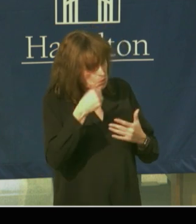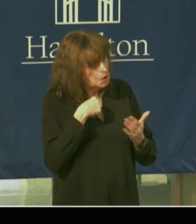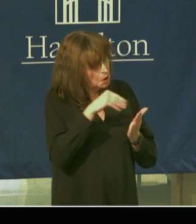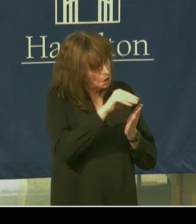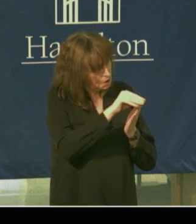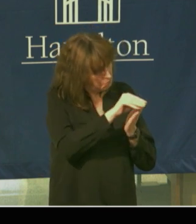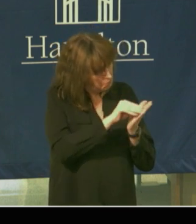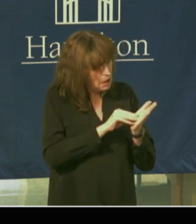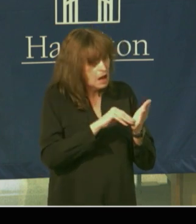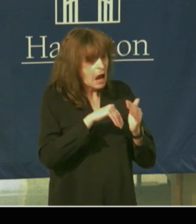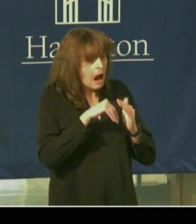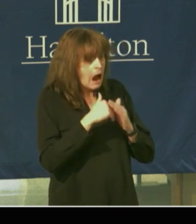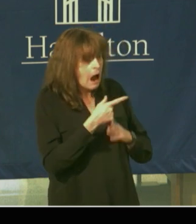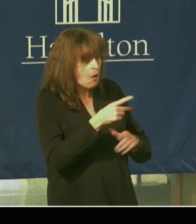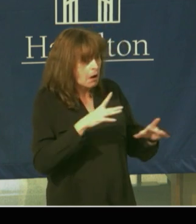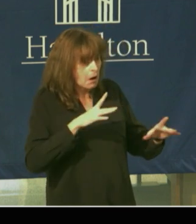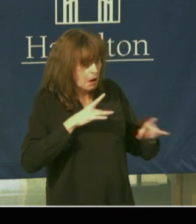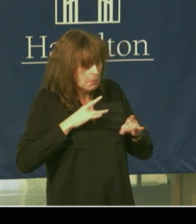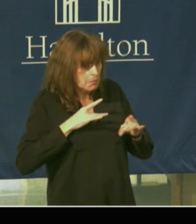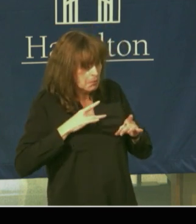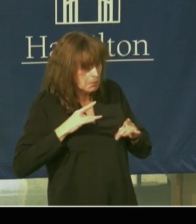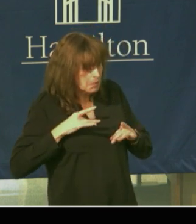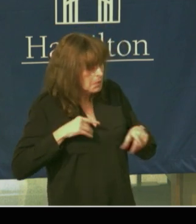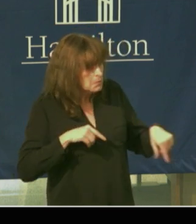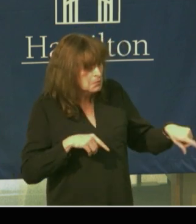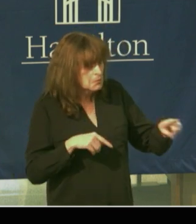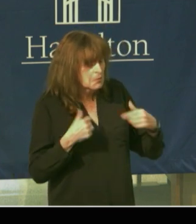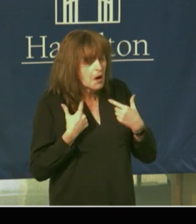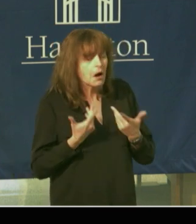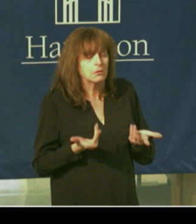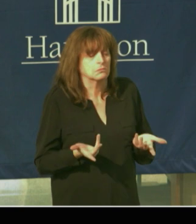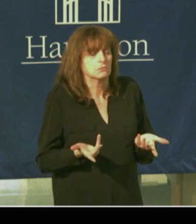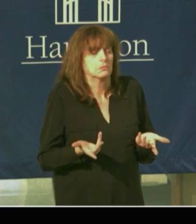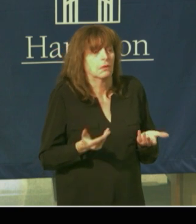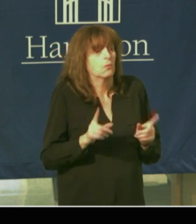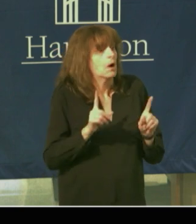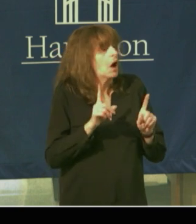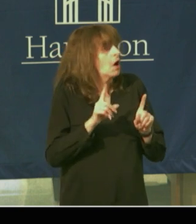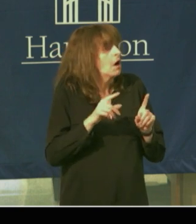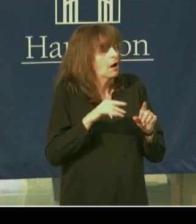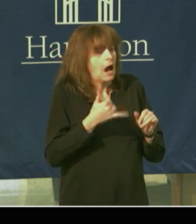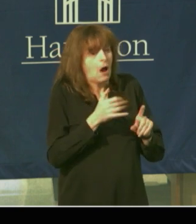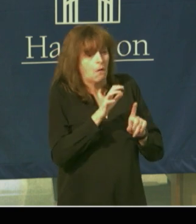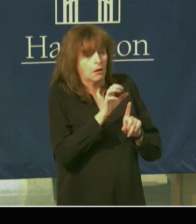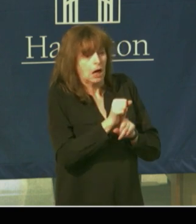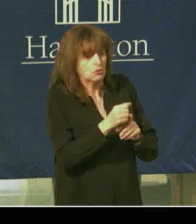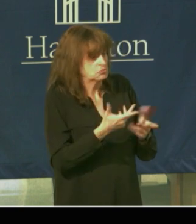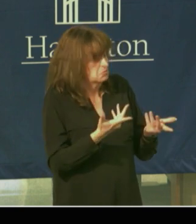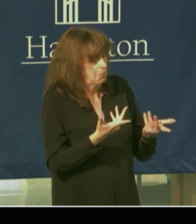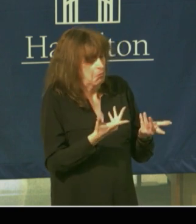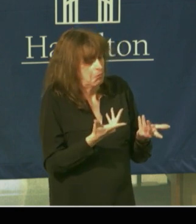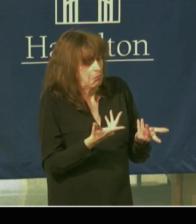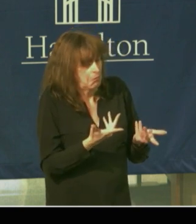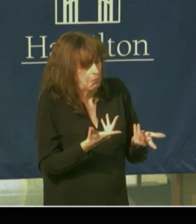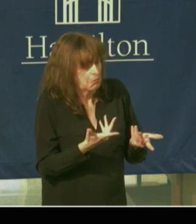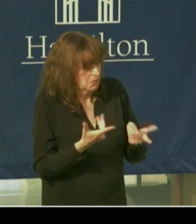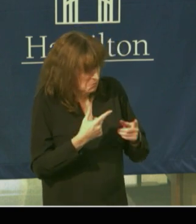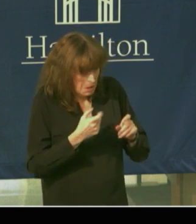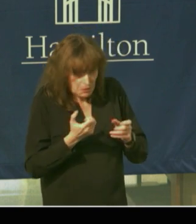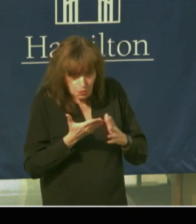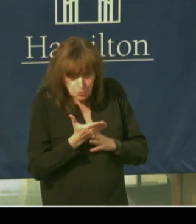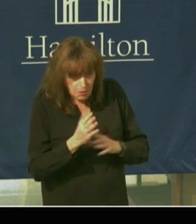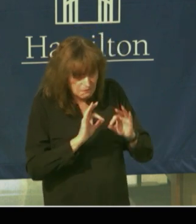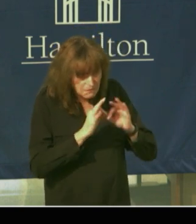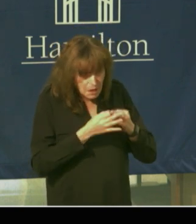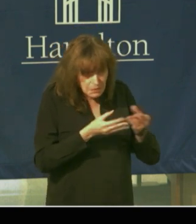get ill with influenza, they don't know where they got it. It might be a family member, so they know that a family member